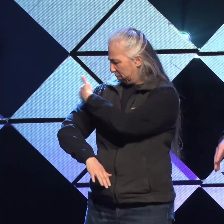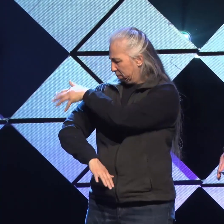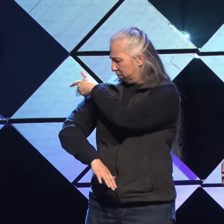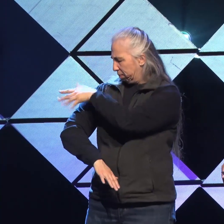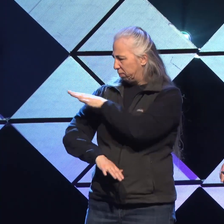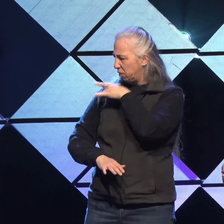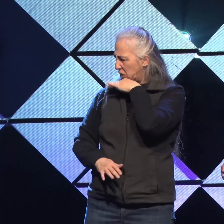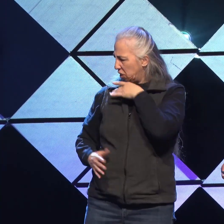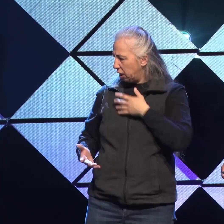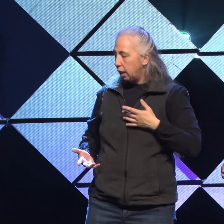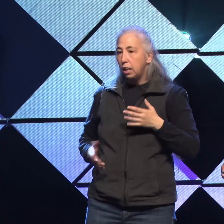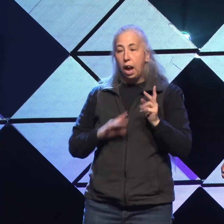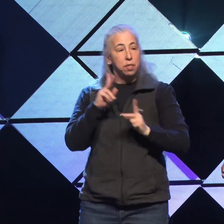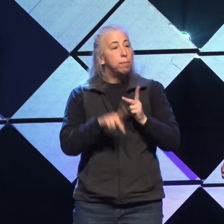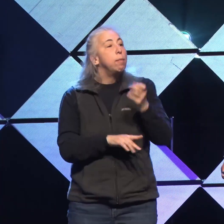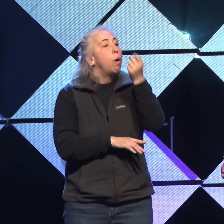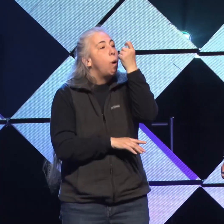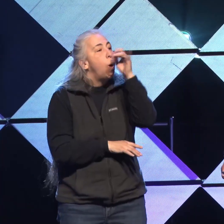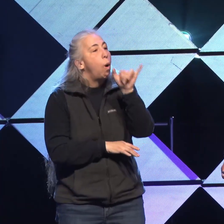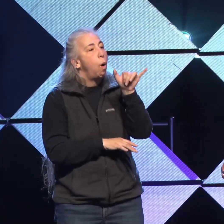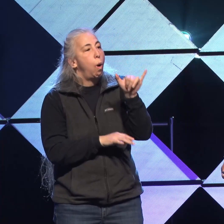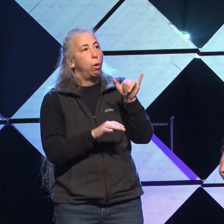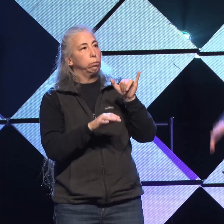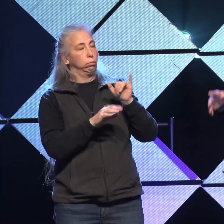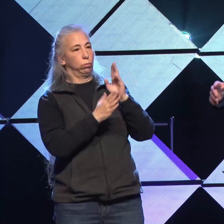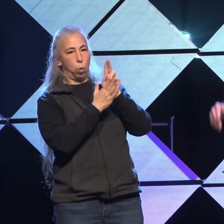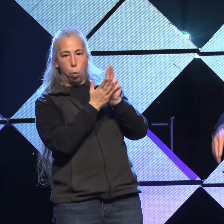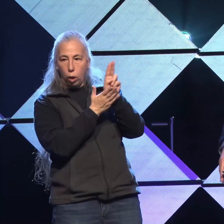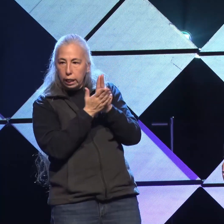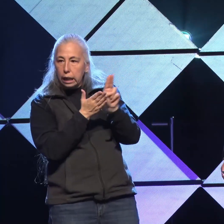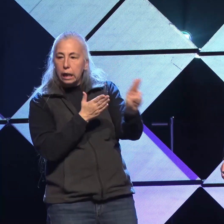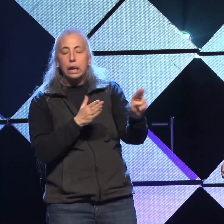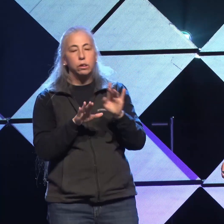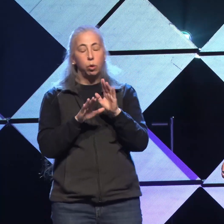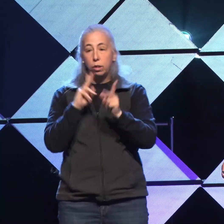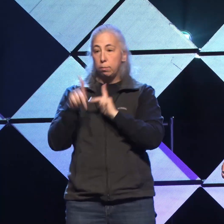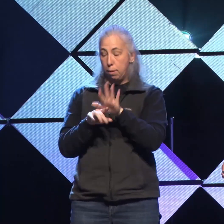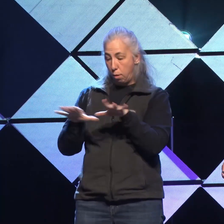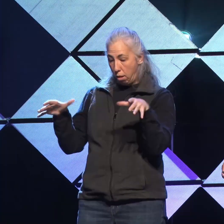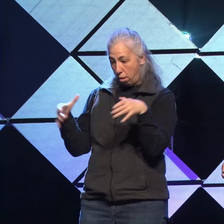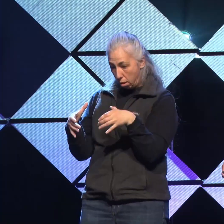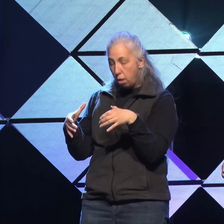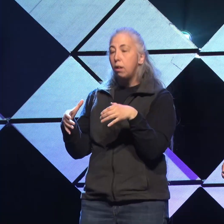And the people would understand that. He's a holy man. So he separates himself.